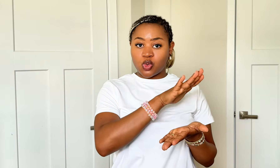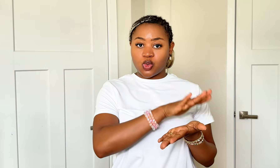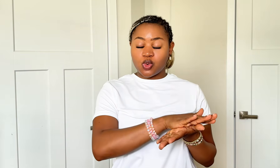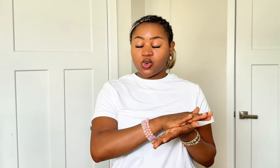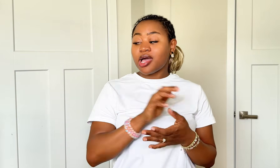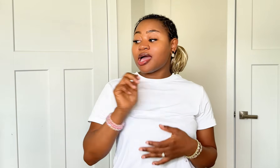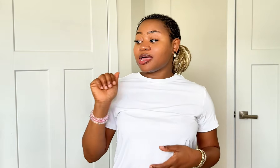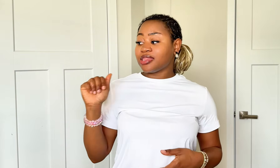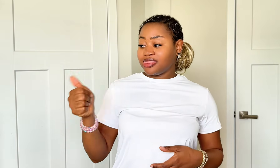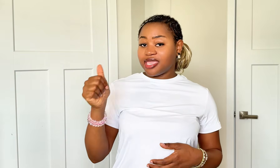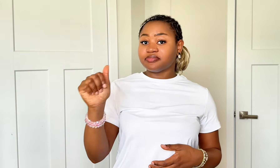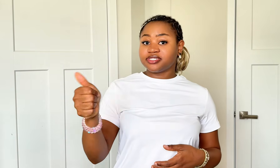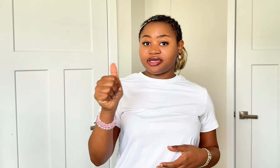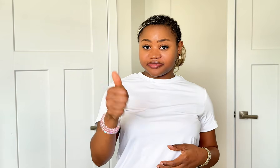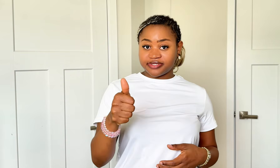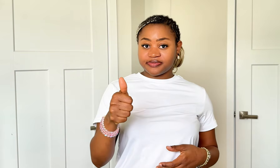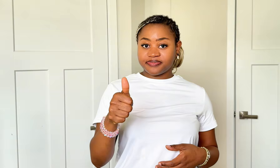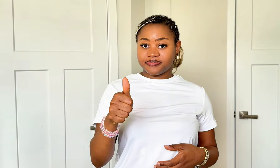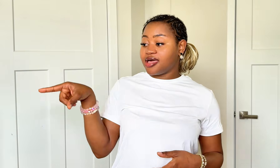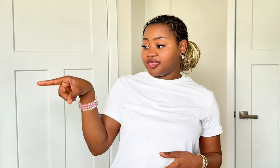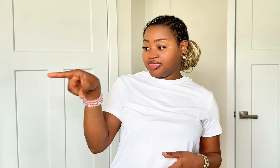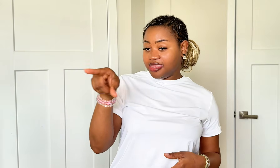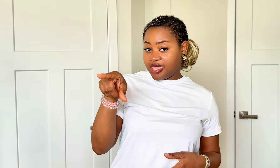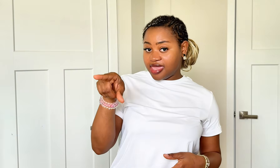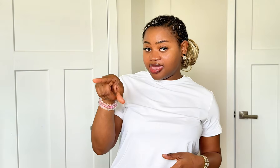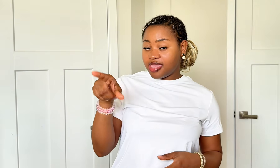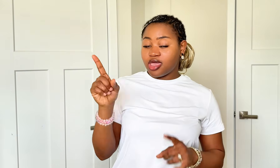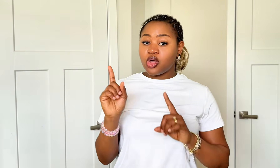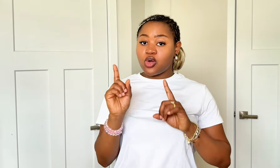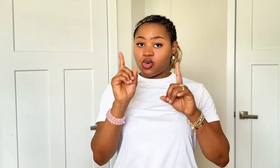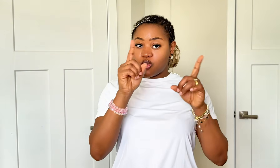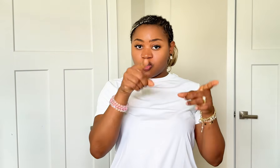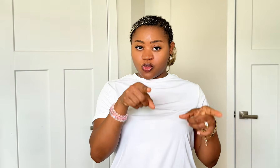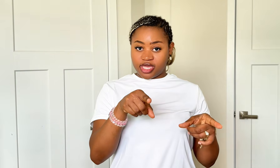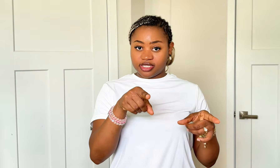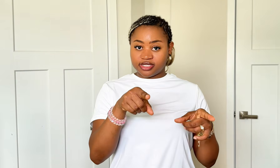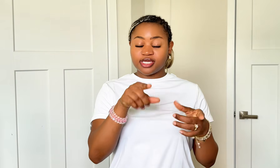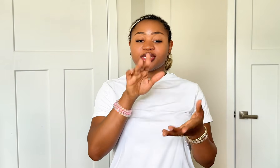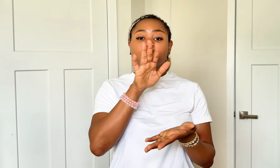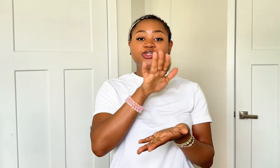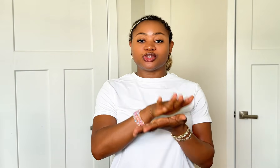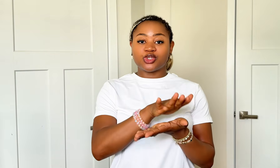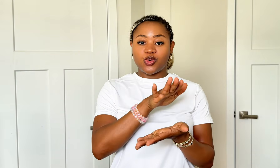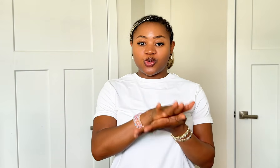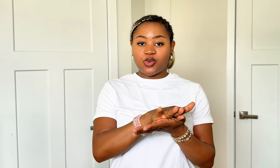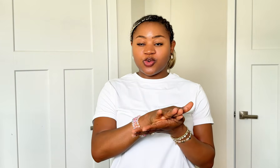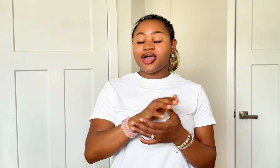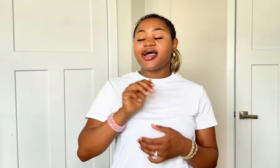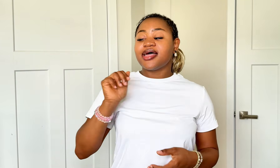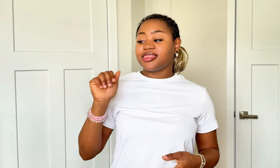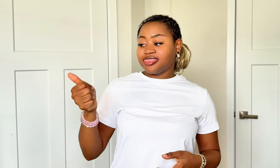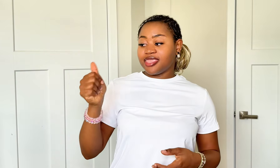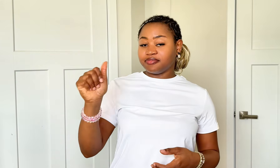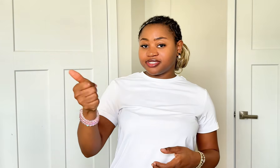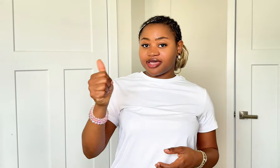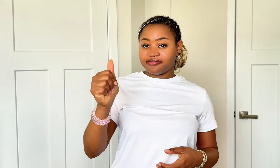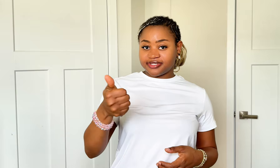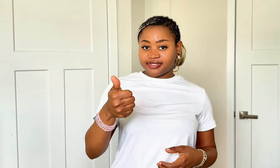school themselves. They went to school themselves.